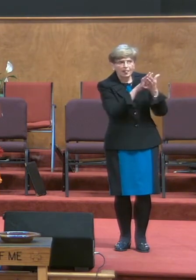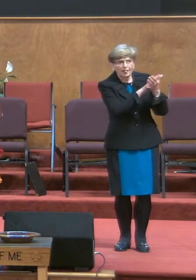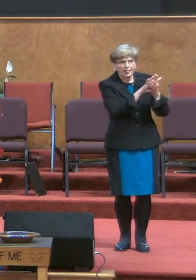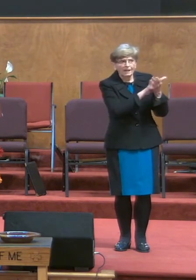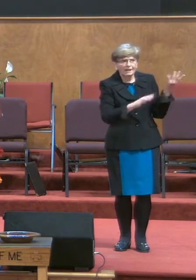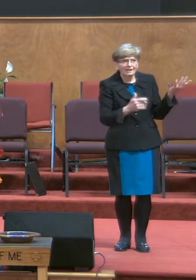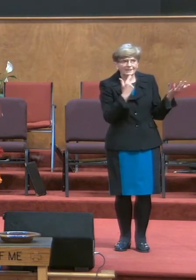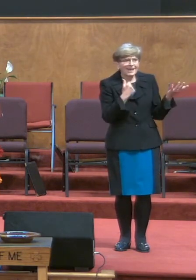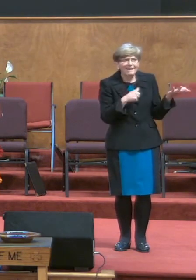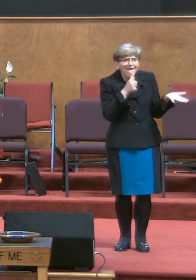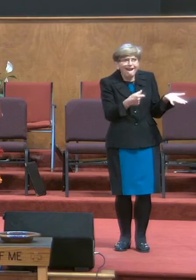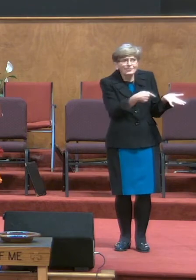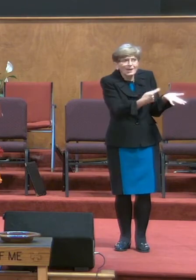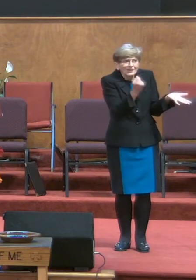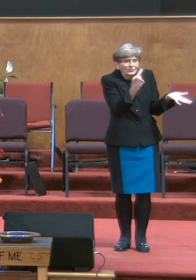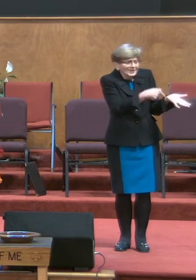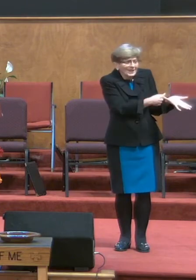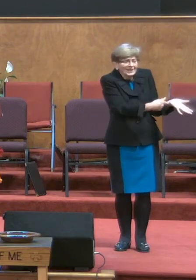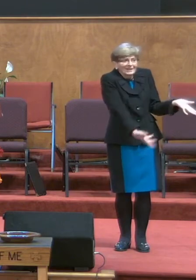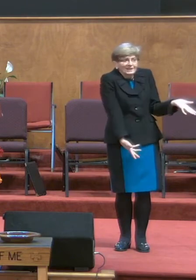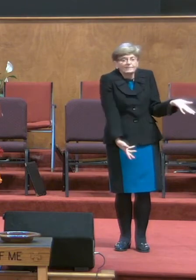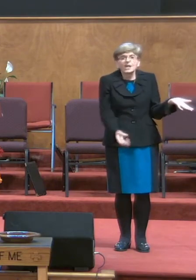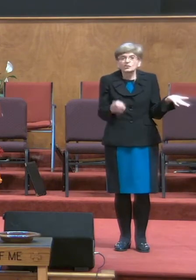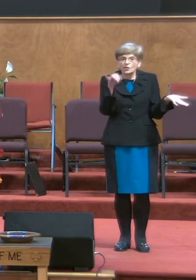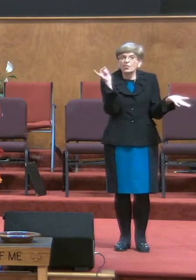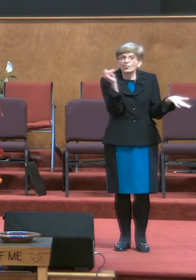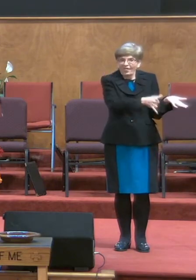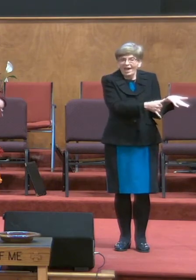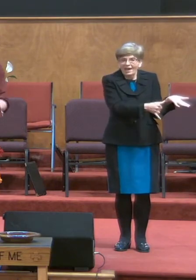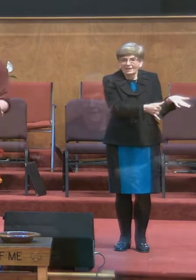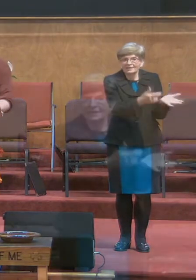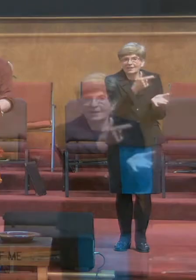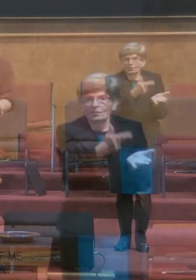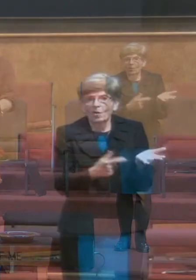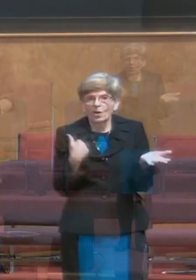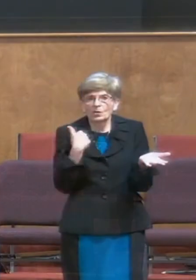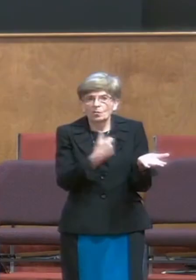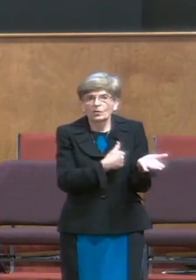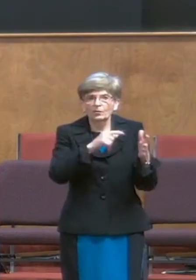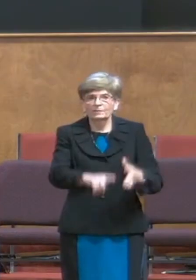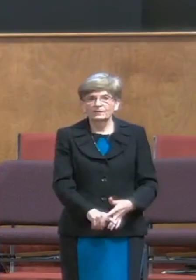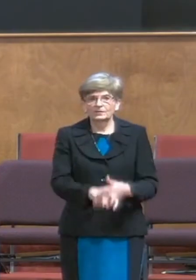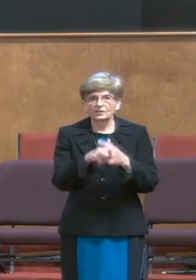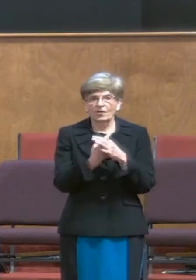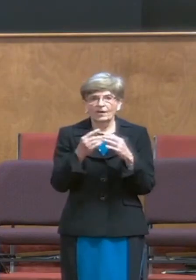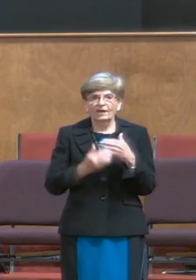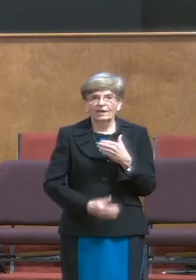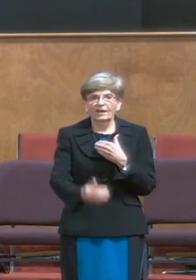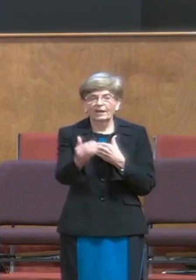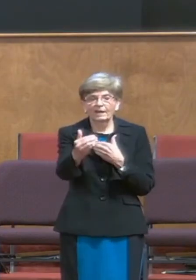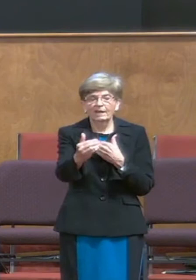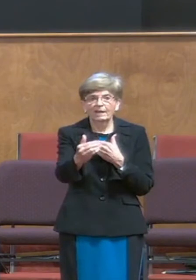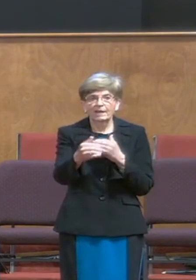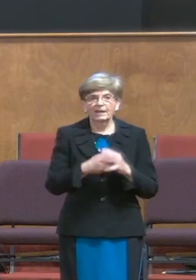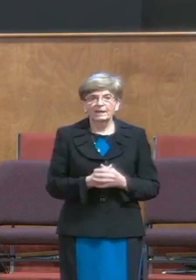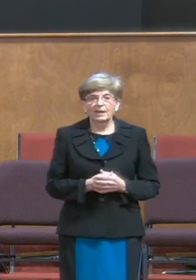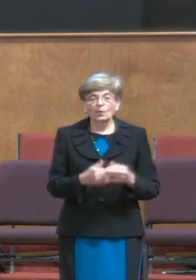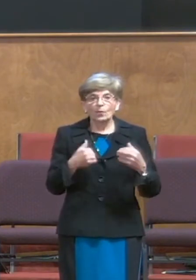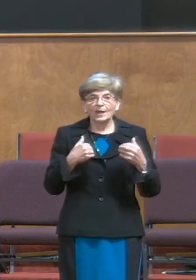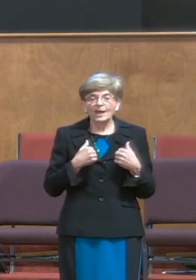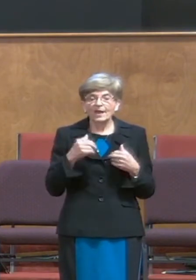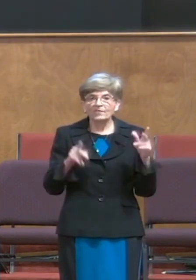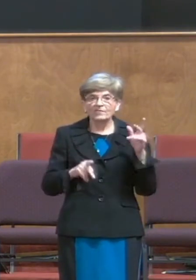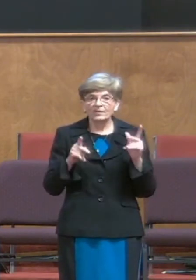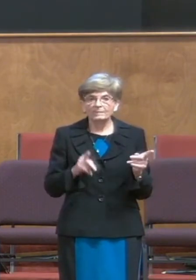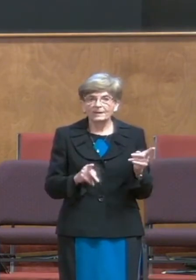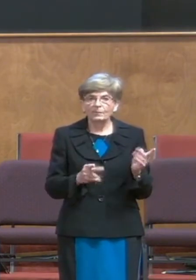this." And so that is what we're going to be launching into, that there are those who are